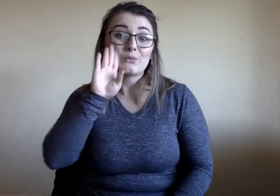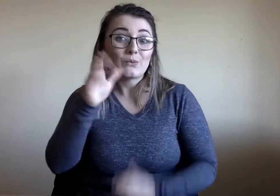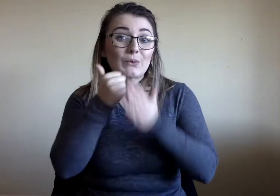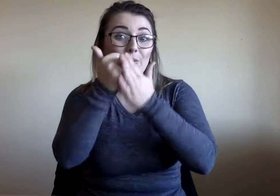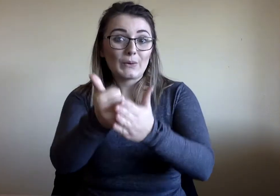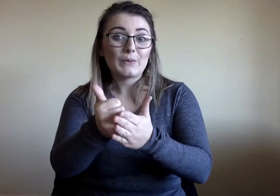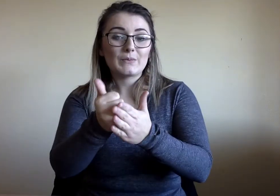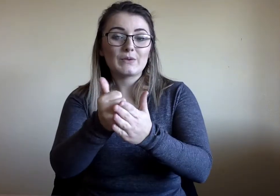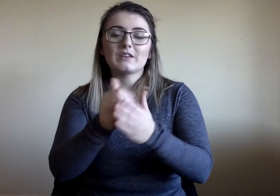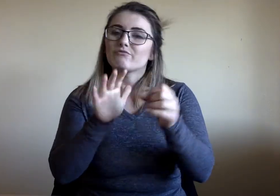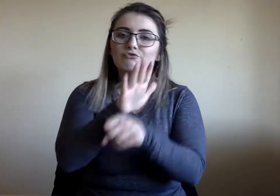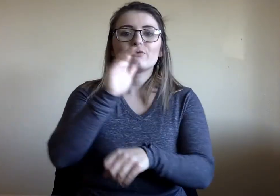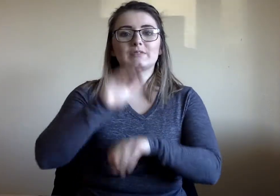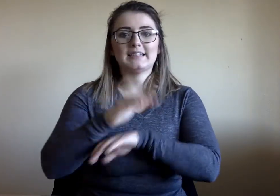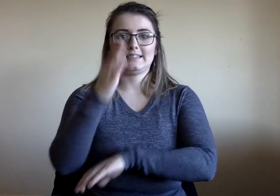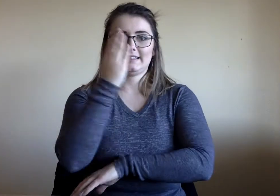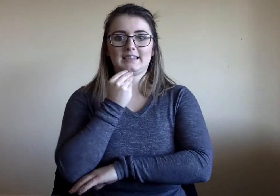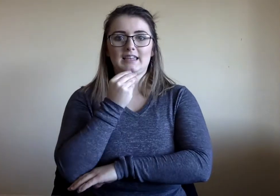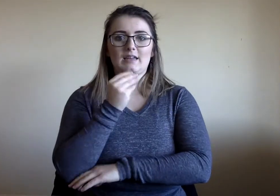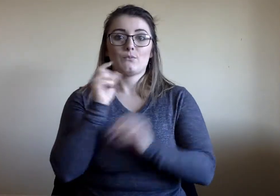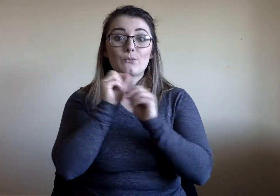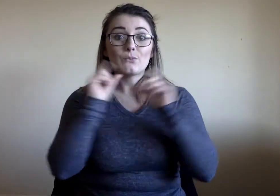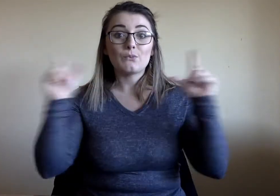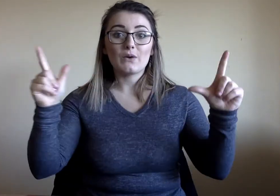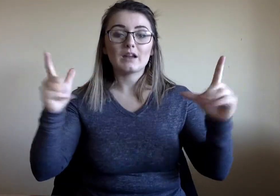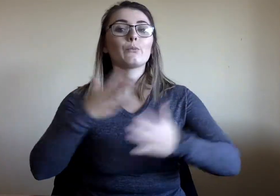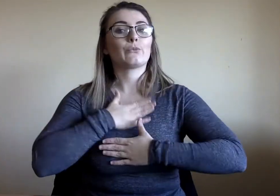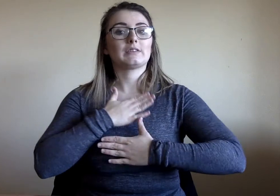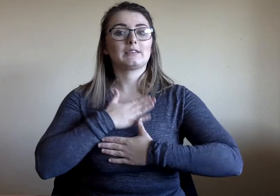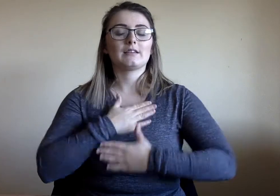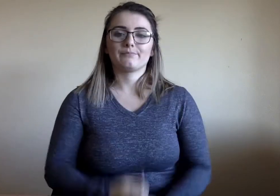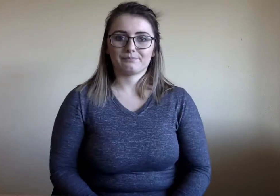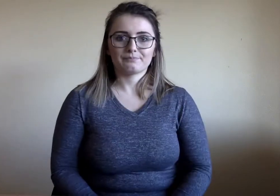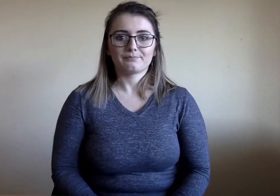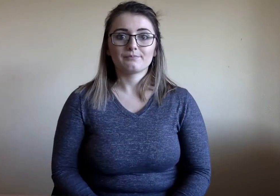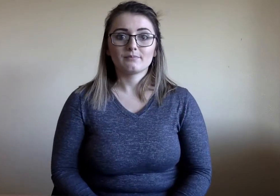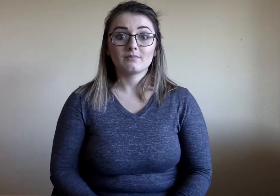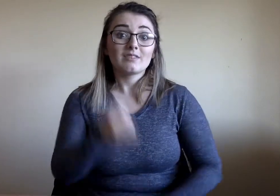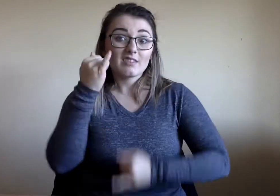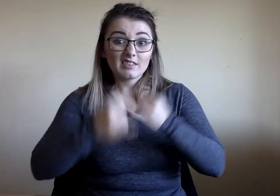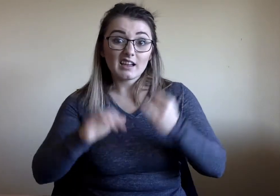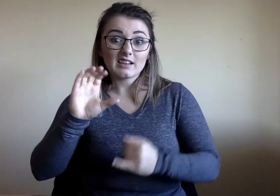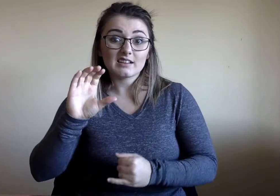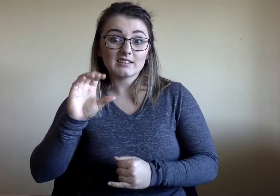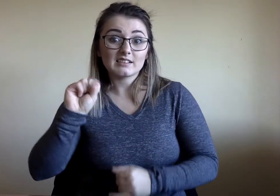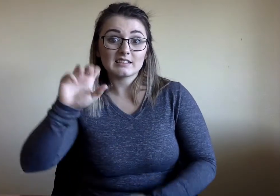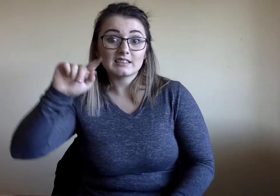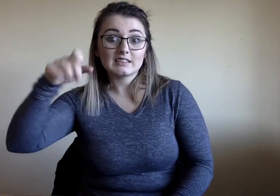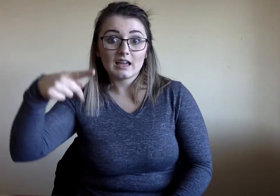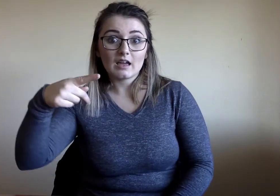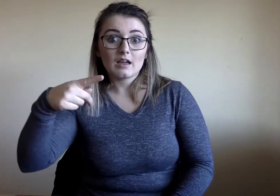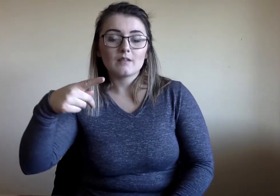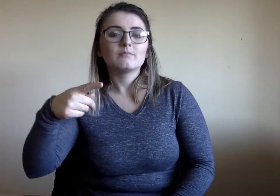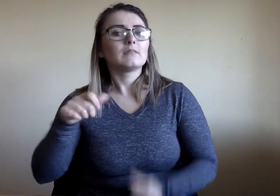rested. The last piece of advice that I'll offer you is to keep it simple and attack this one habit